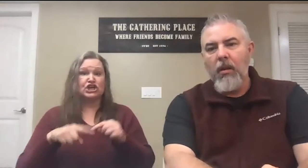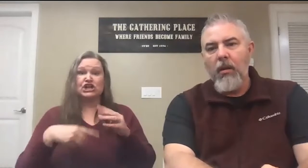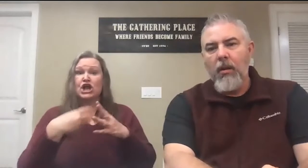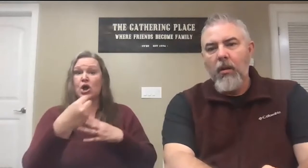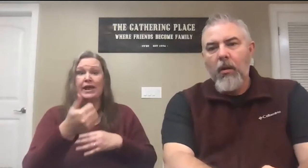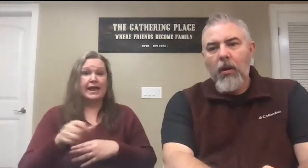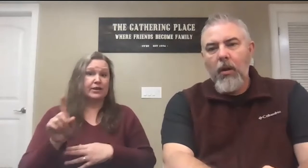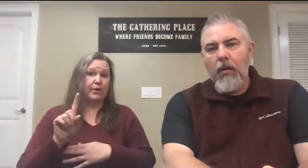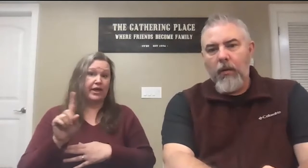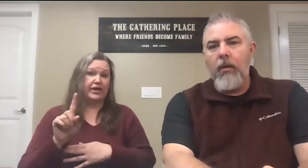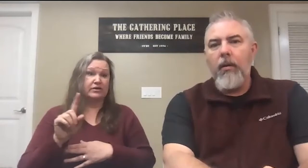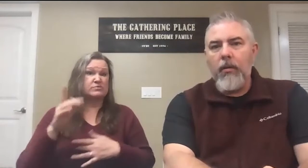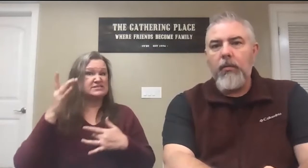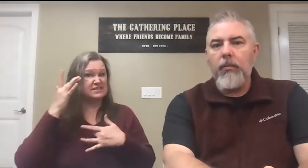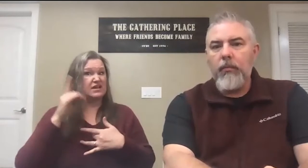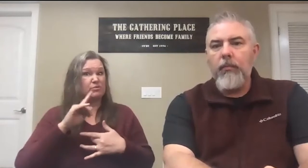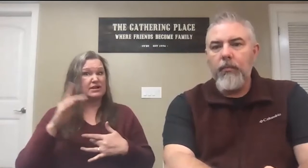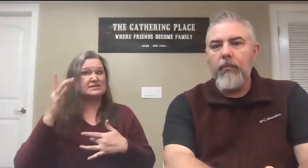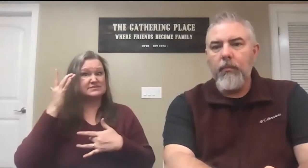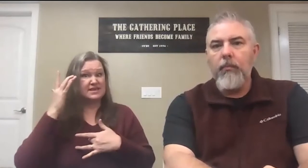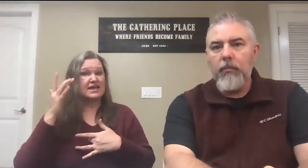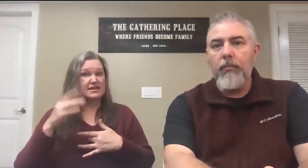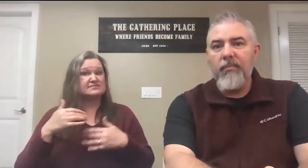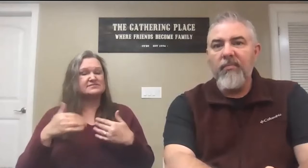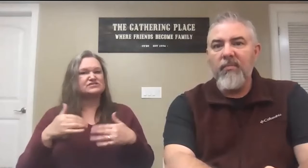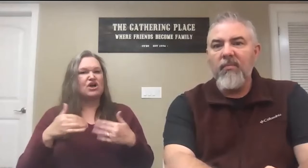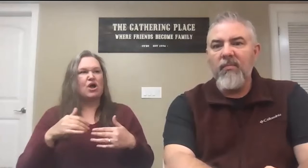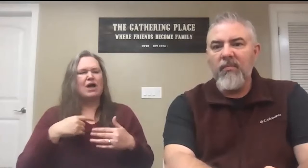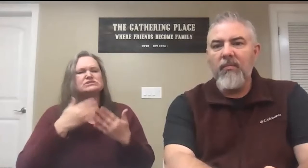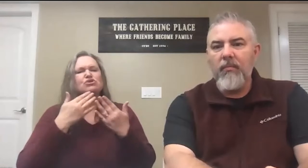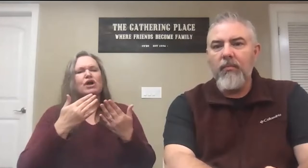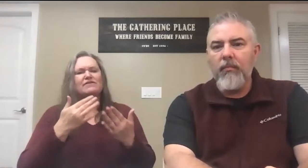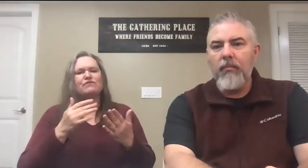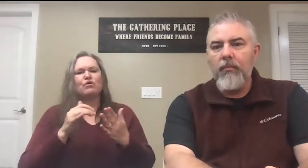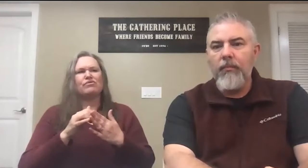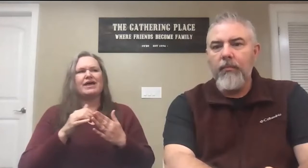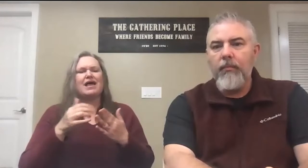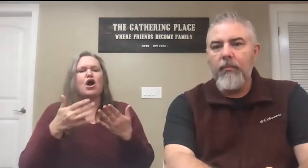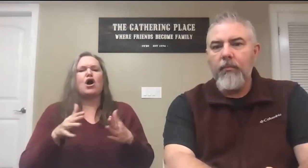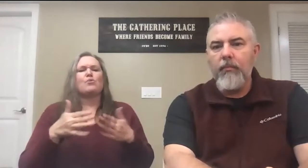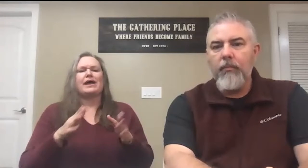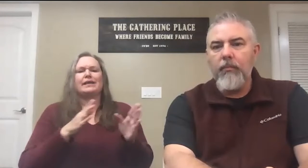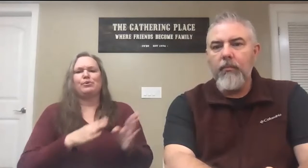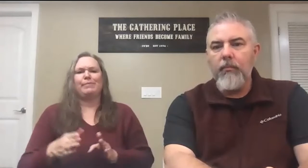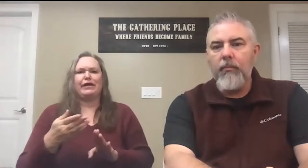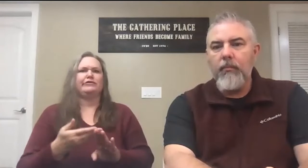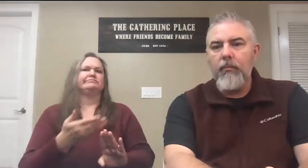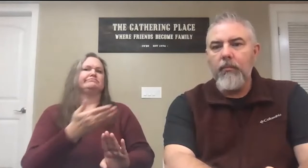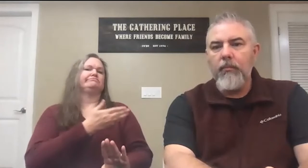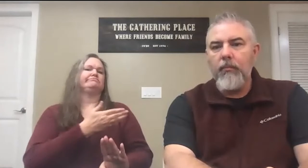When I got COVID, I was stuck at home for 10 weeks. It was really hard. And I was really